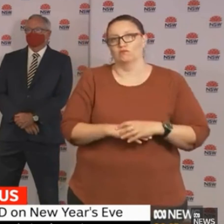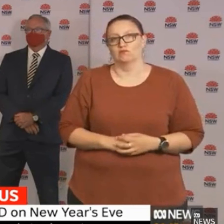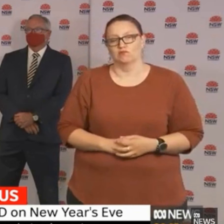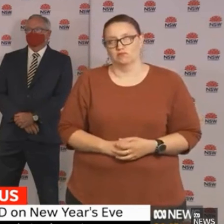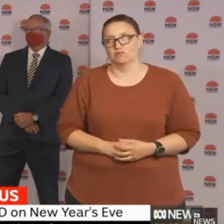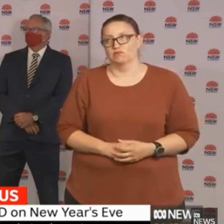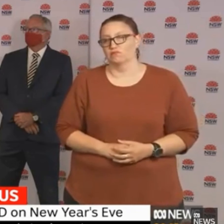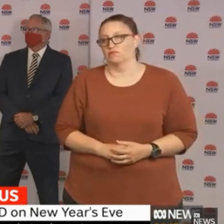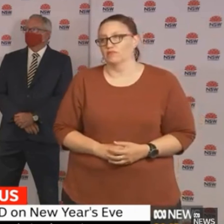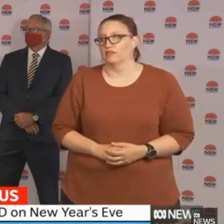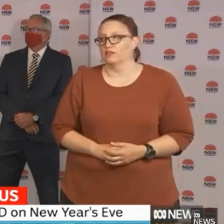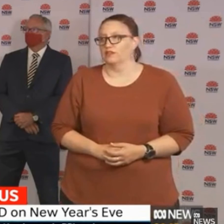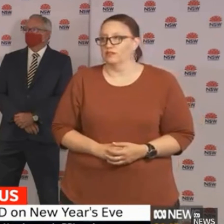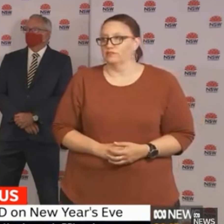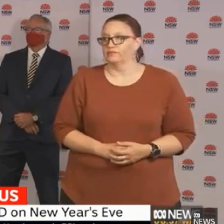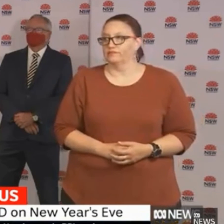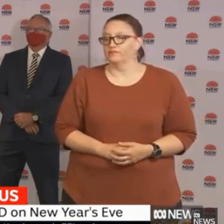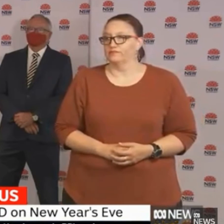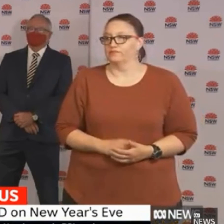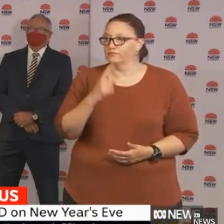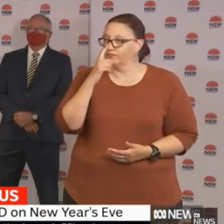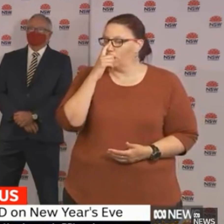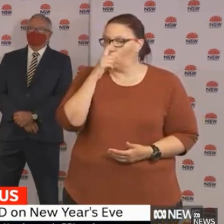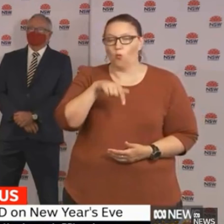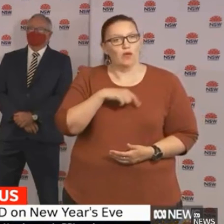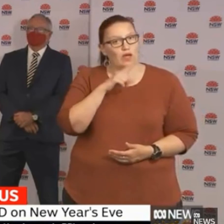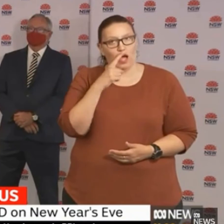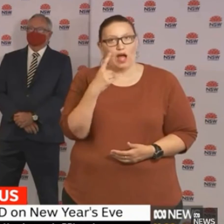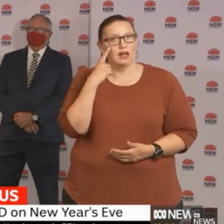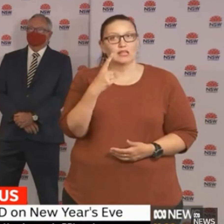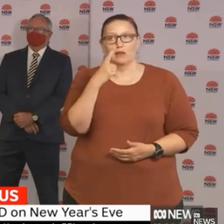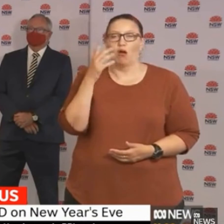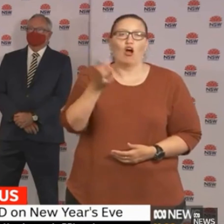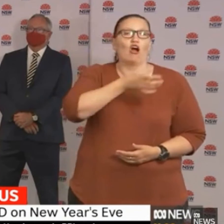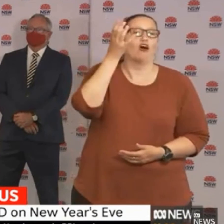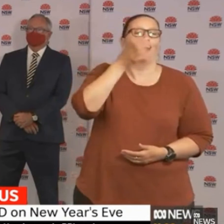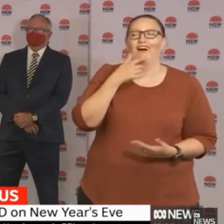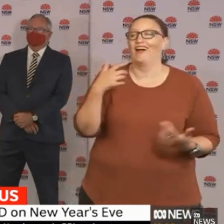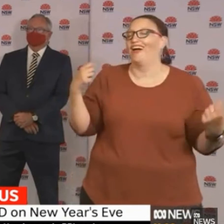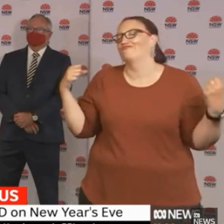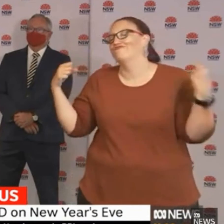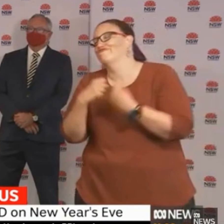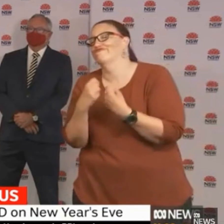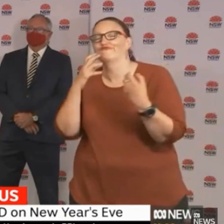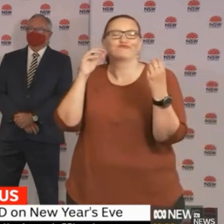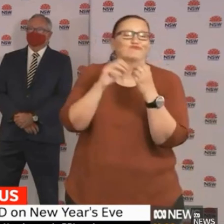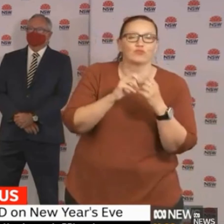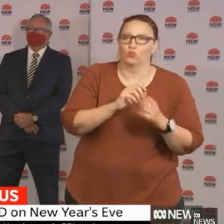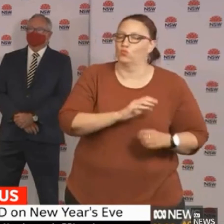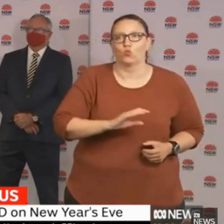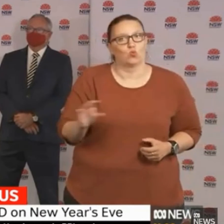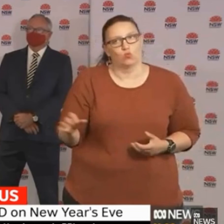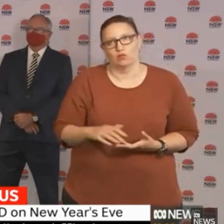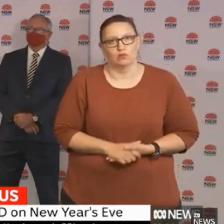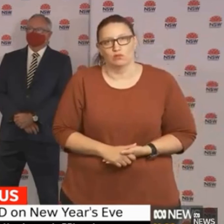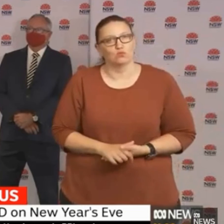see scenes of people, especially after having a few drinks, just getting up and mingling and deciding they want to give everybody a kiss and a hug on New Year's Eve. As